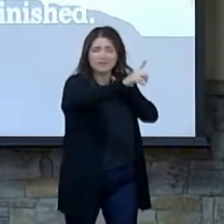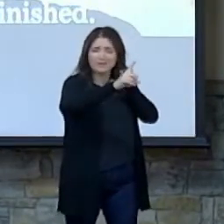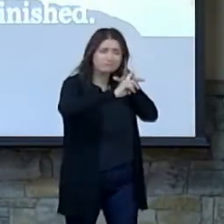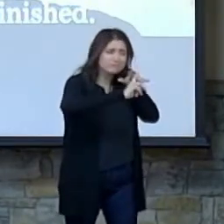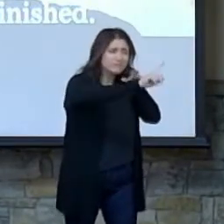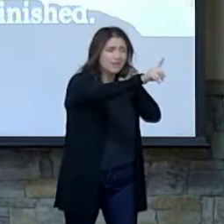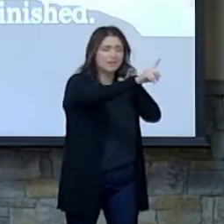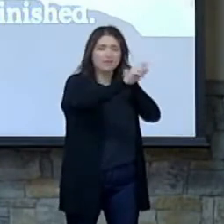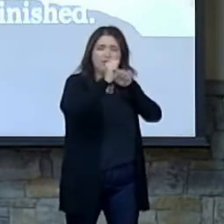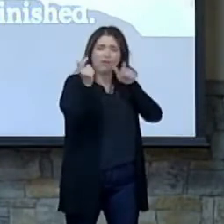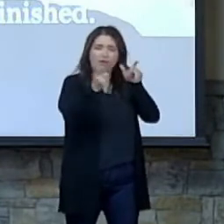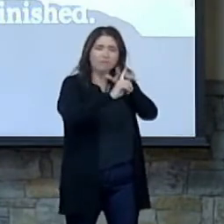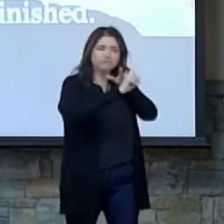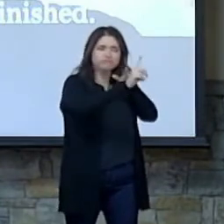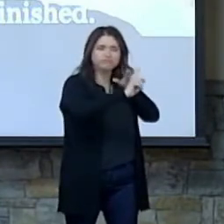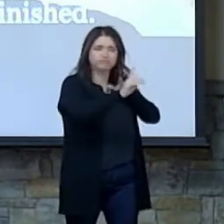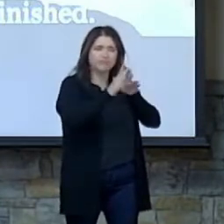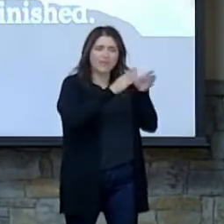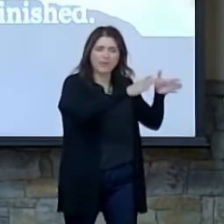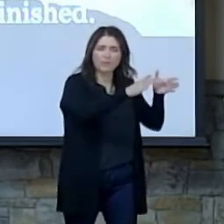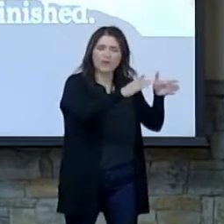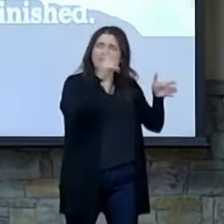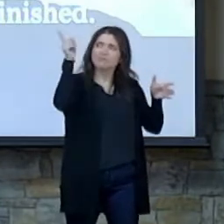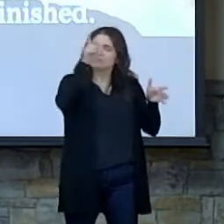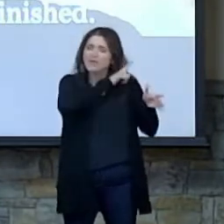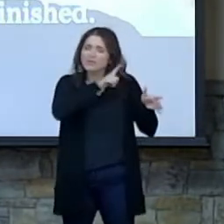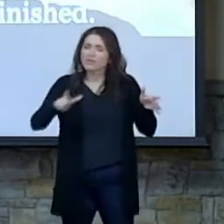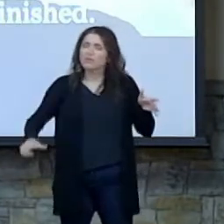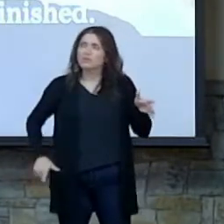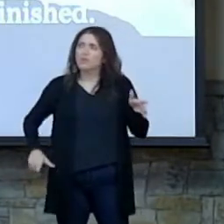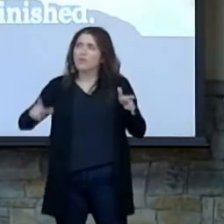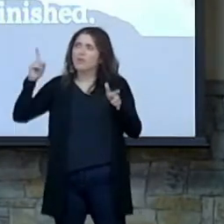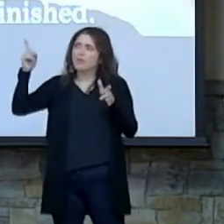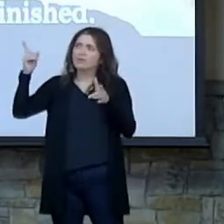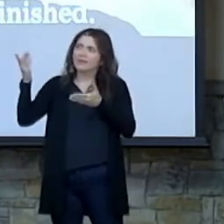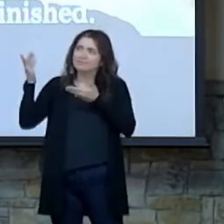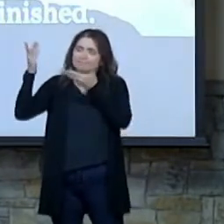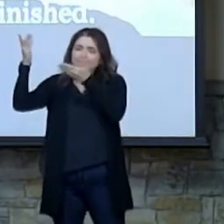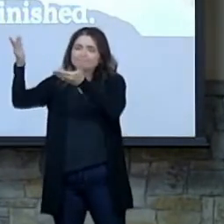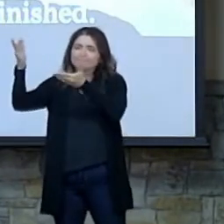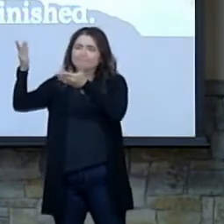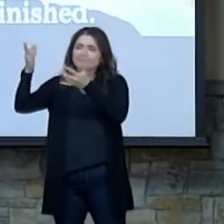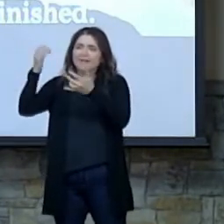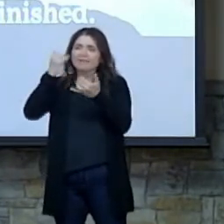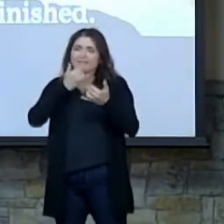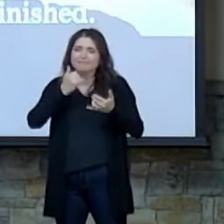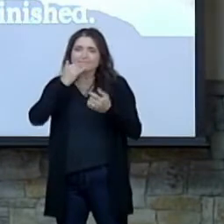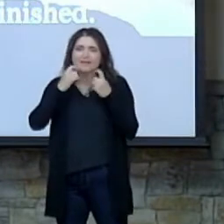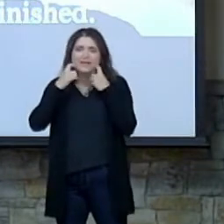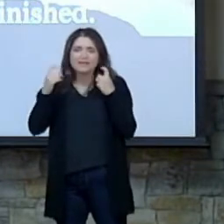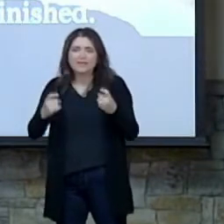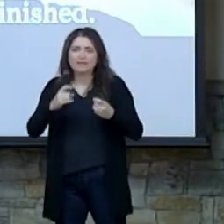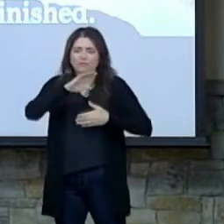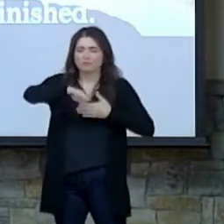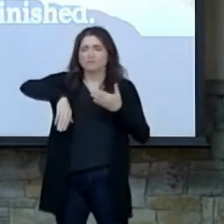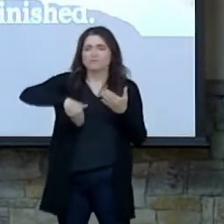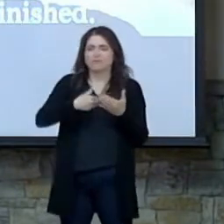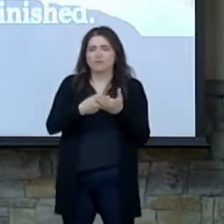own way. And the Lord has laid on him the iniquity of us all.